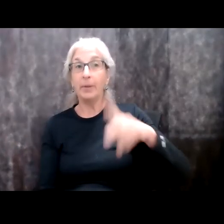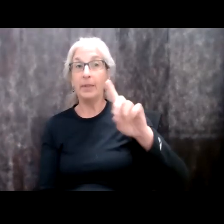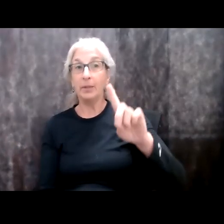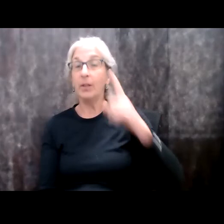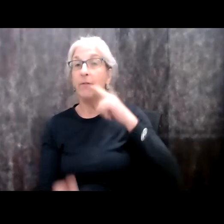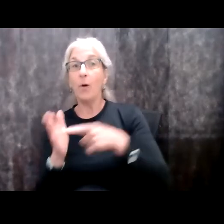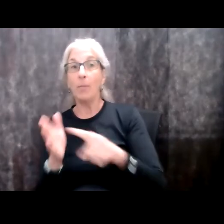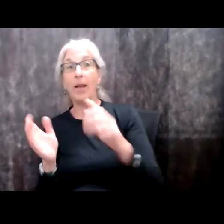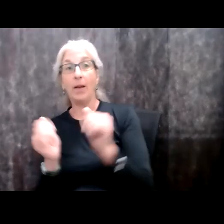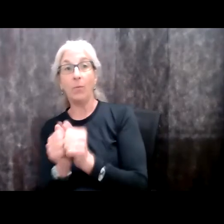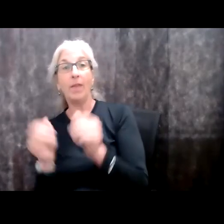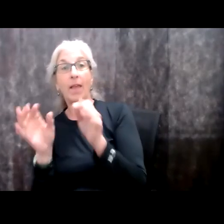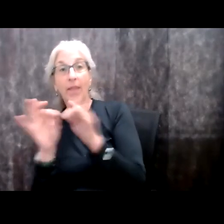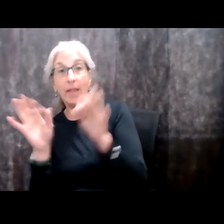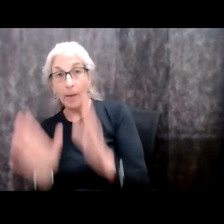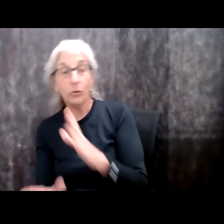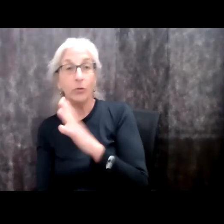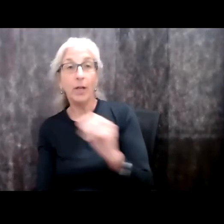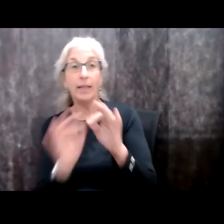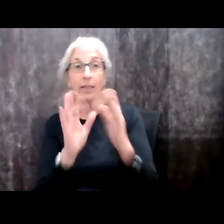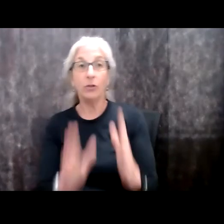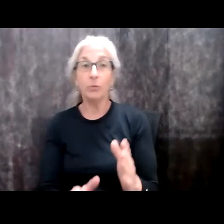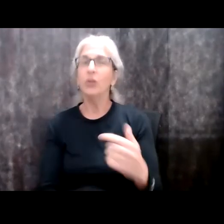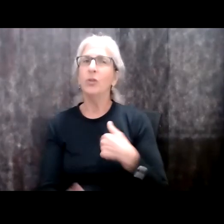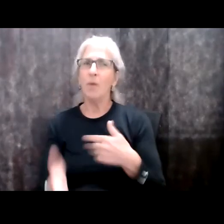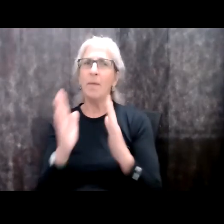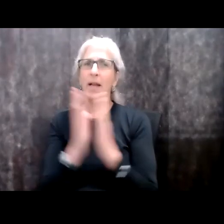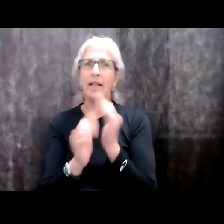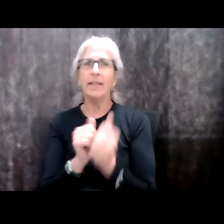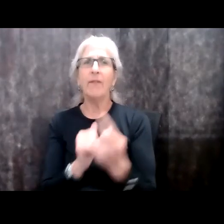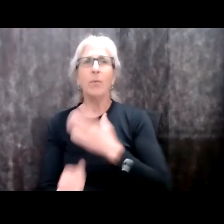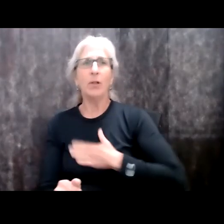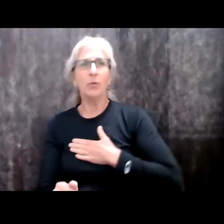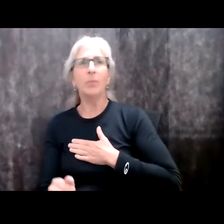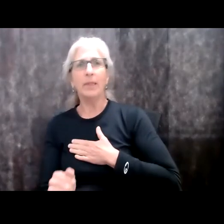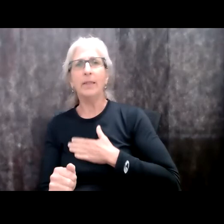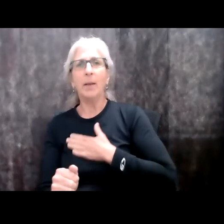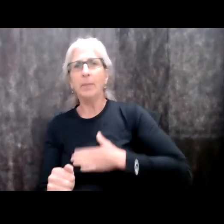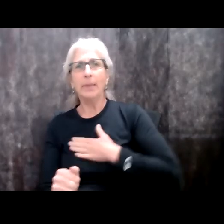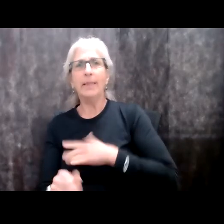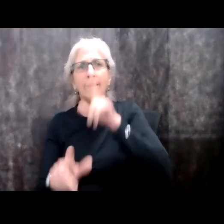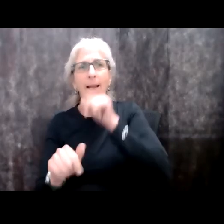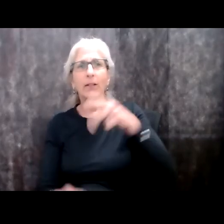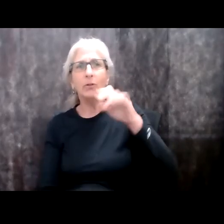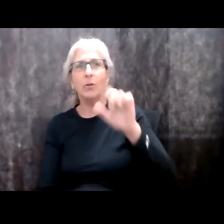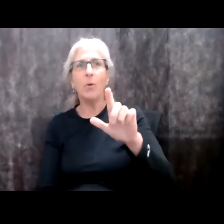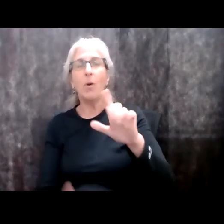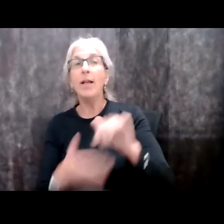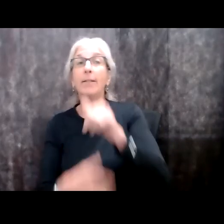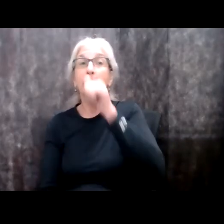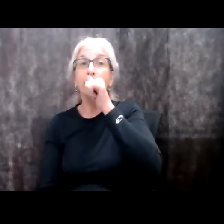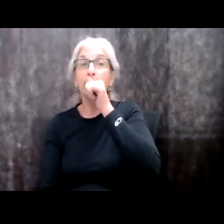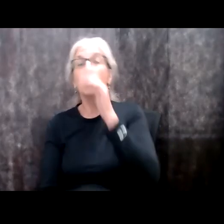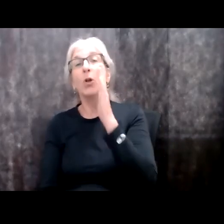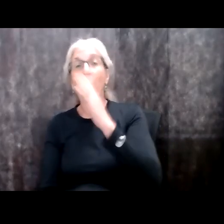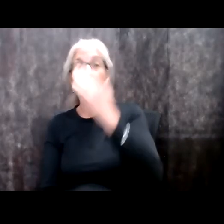us to put this poll up. So I would be so grateful if everyone could do it. And it's anonymous, so meaning we will capture your answers,